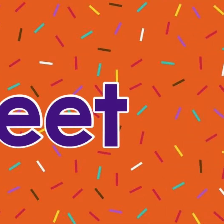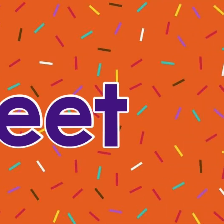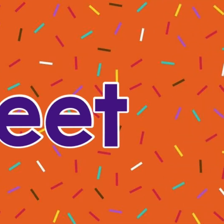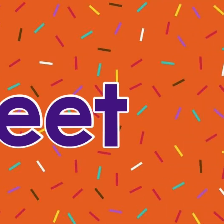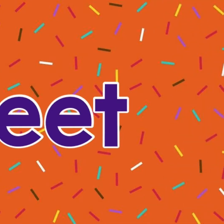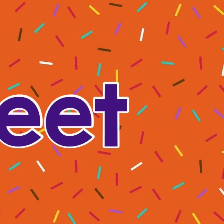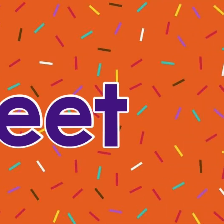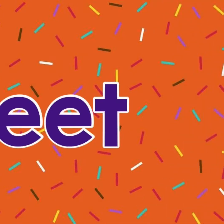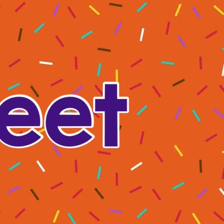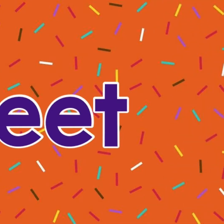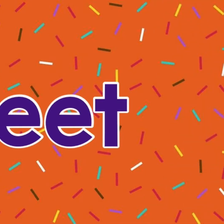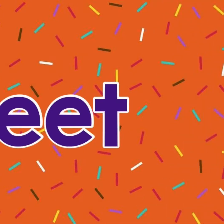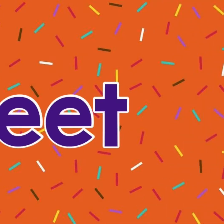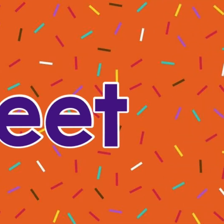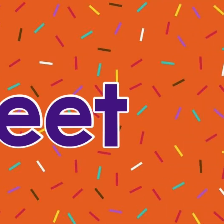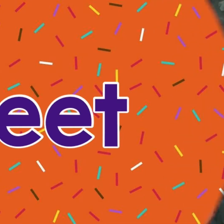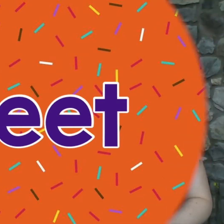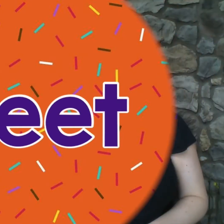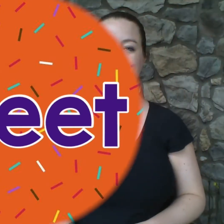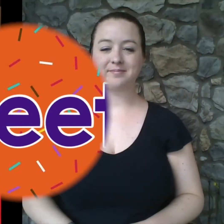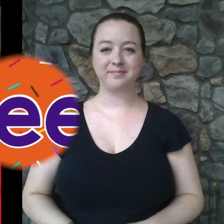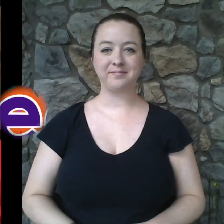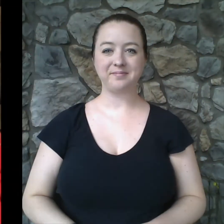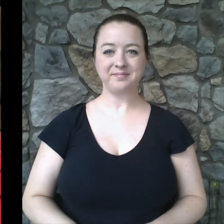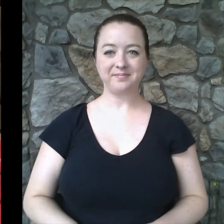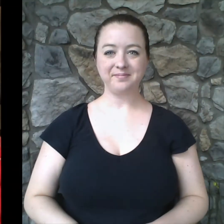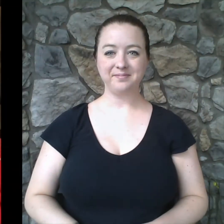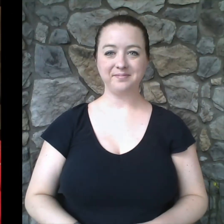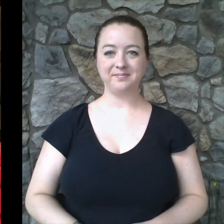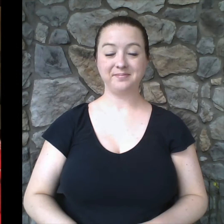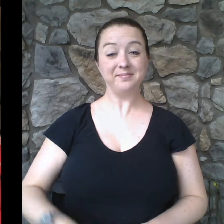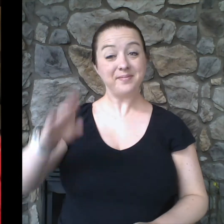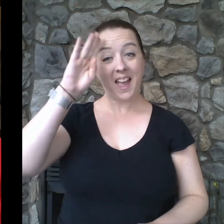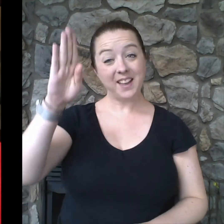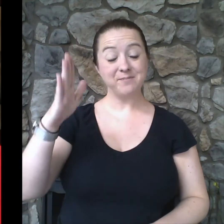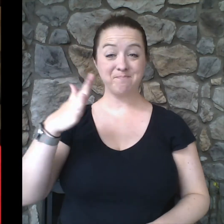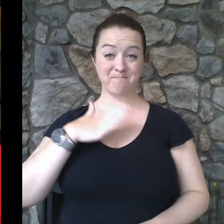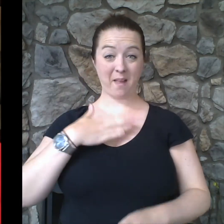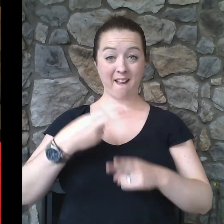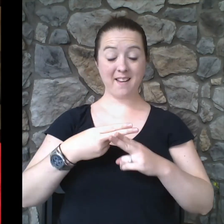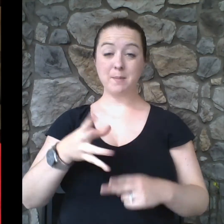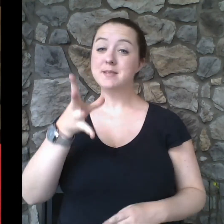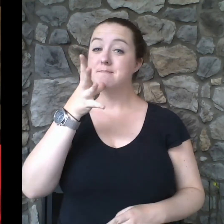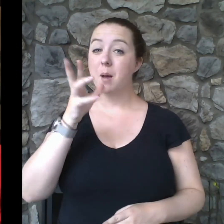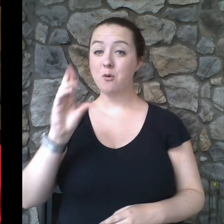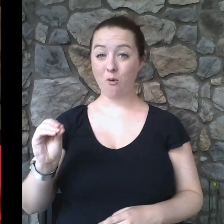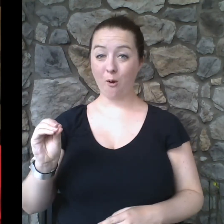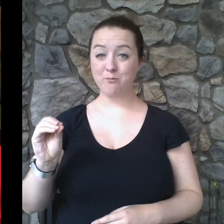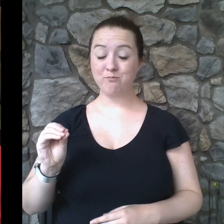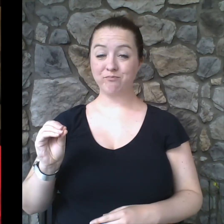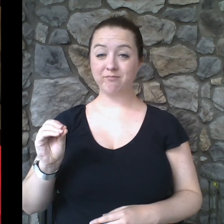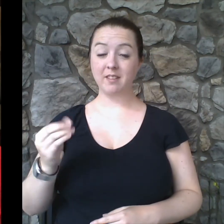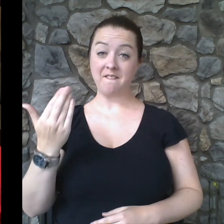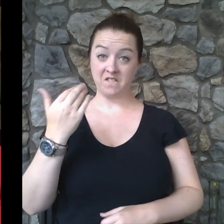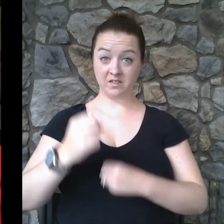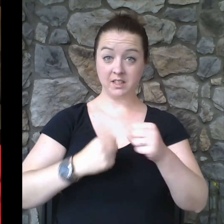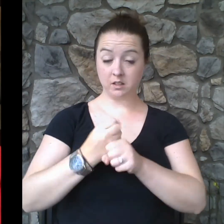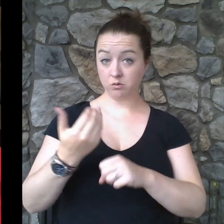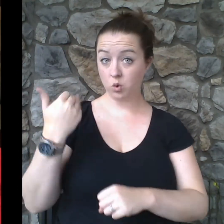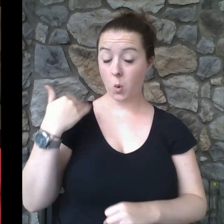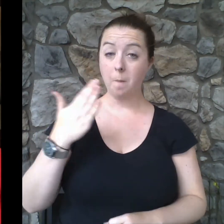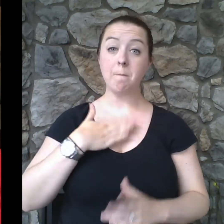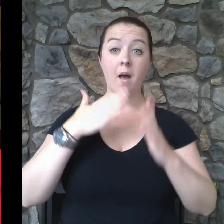Let's meet someone new. Hi, my name is Mama Ro. 15 years ago, my house was in